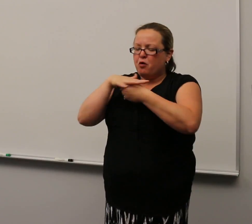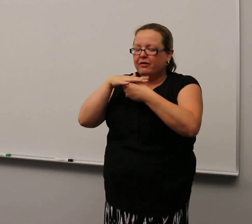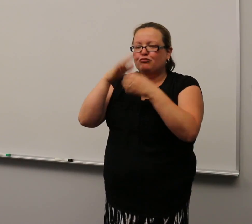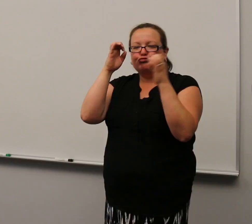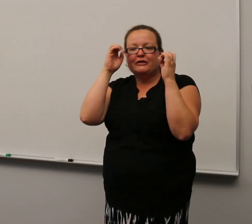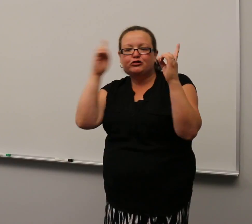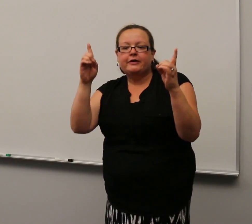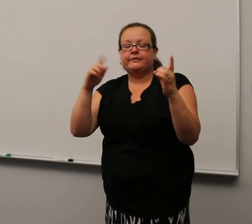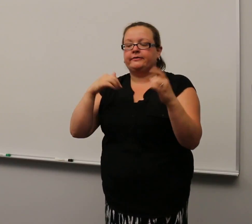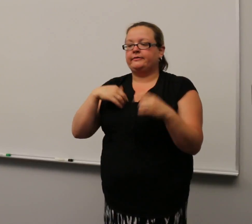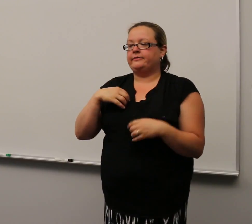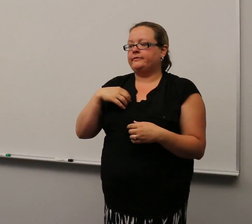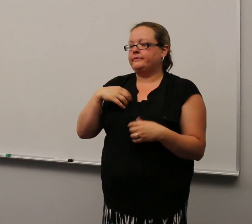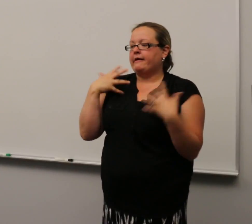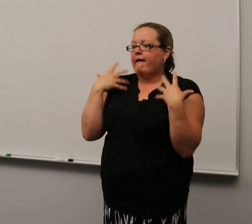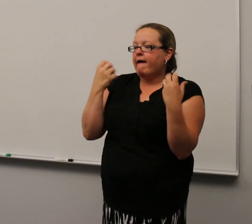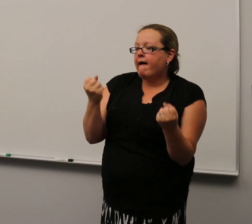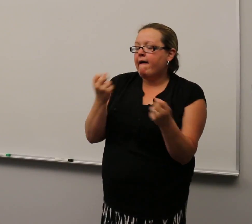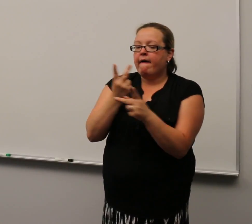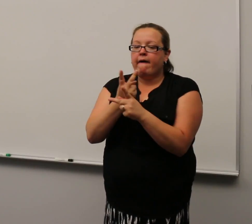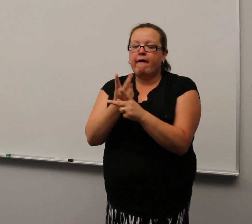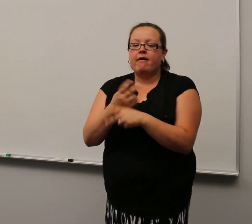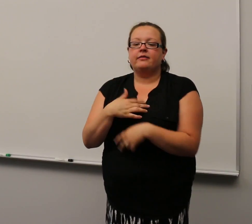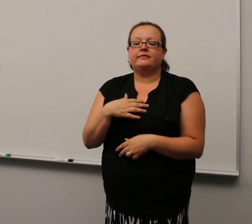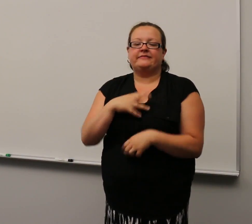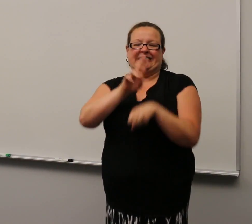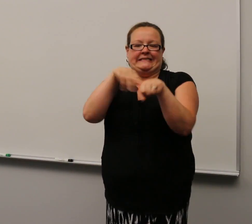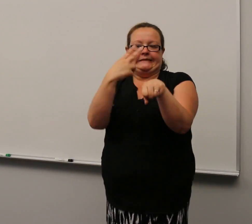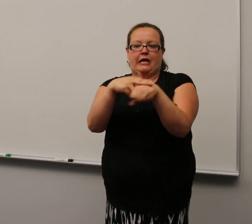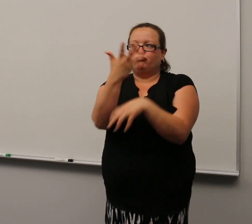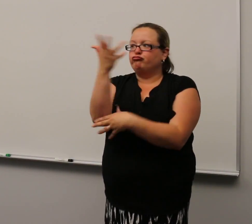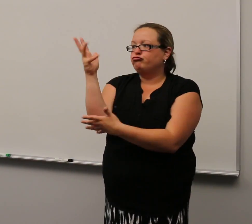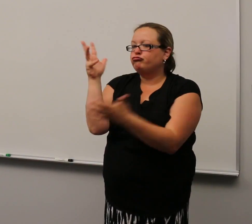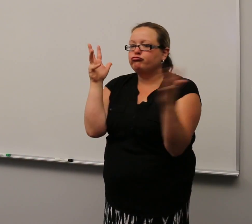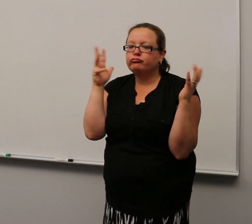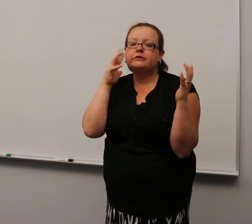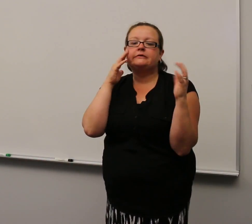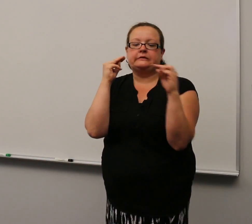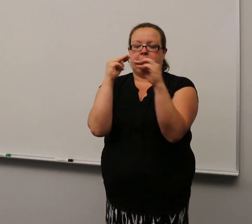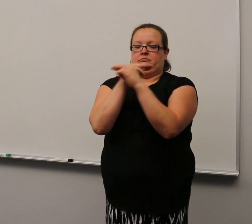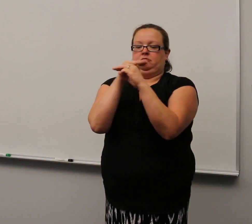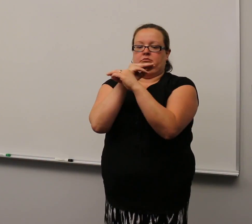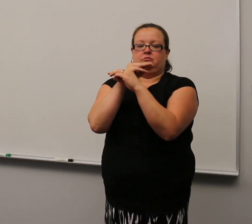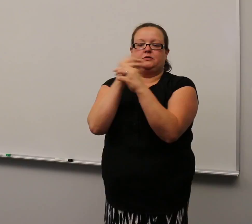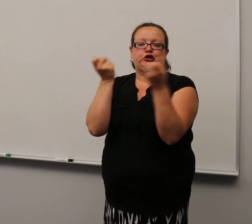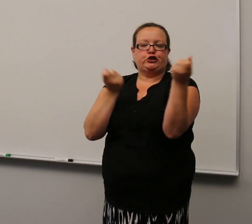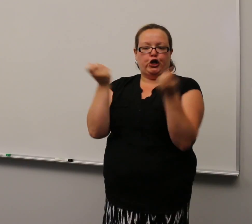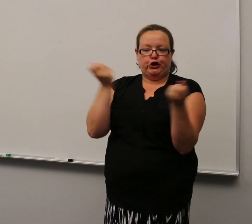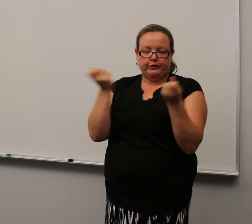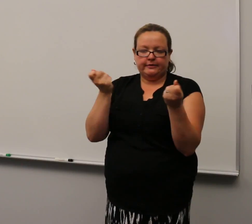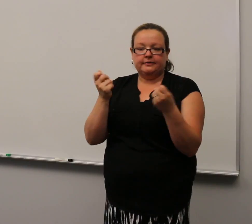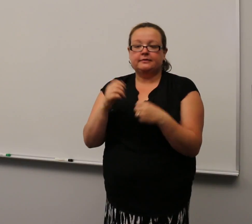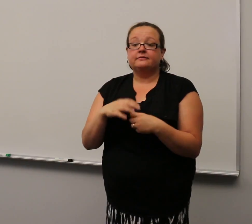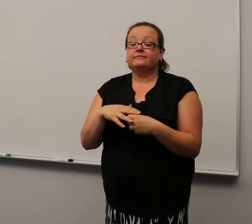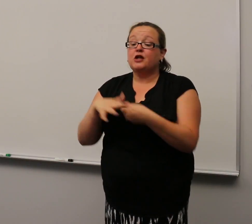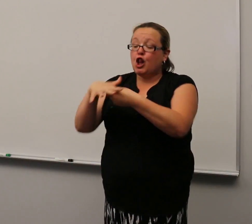delivery, natural resources, and transportation and highways. Local and municipal governments represent the interests